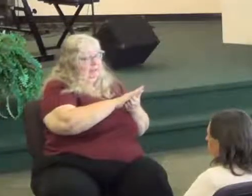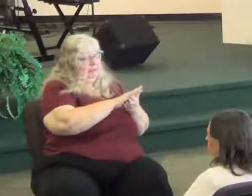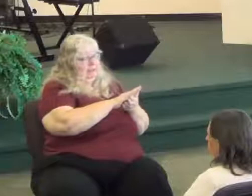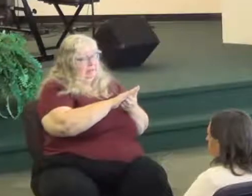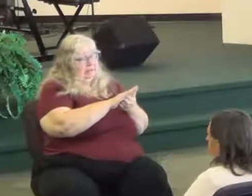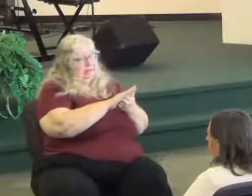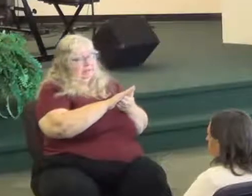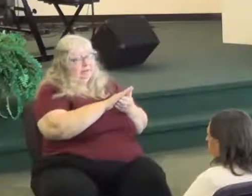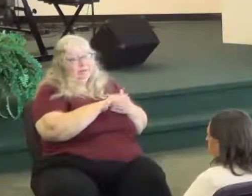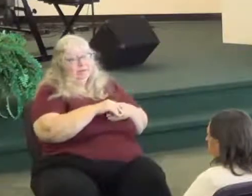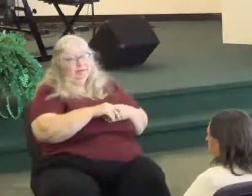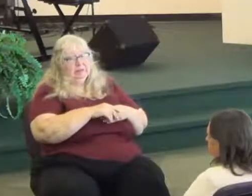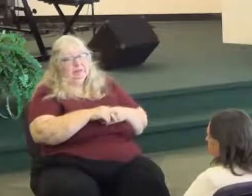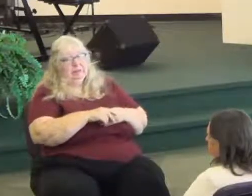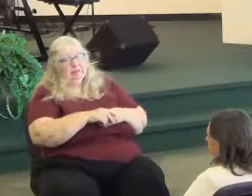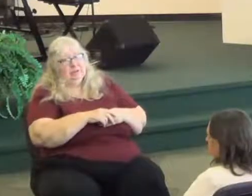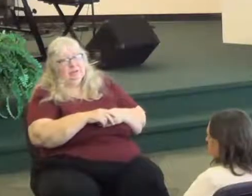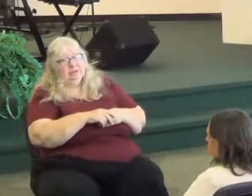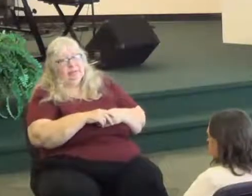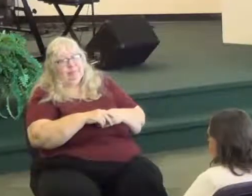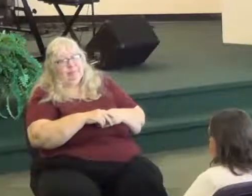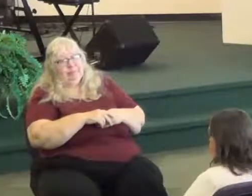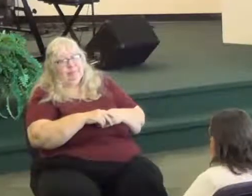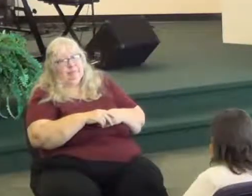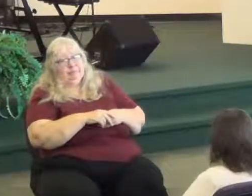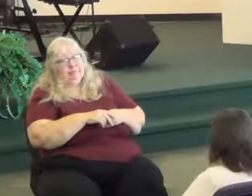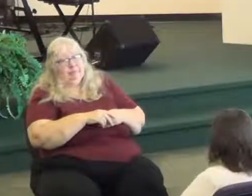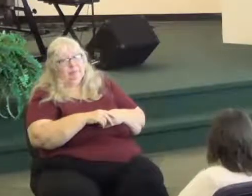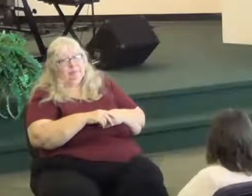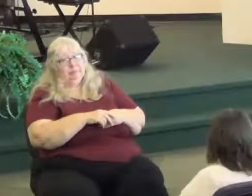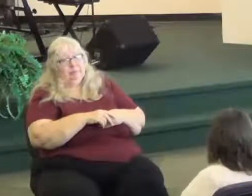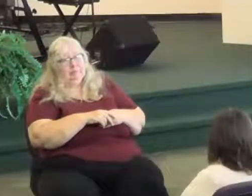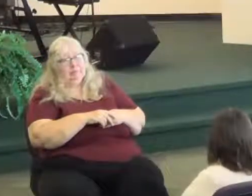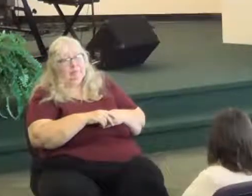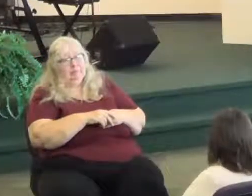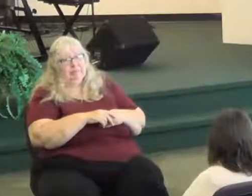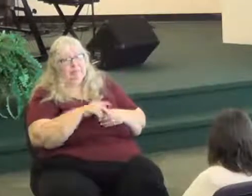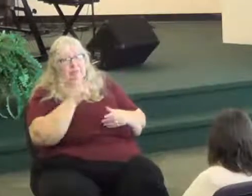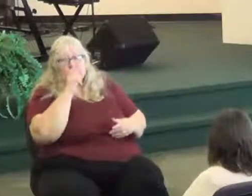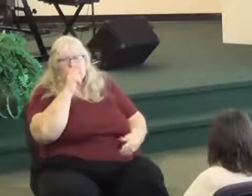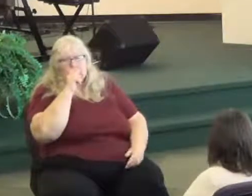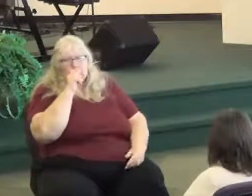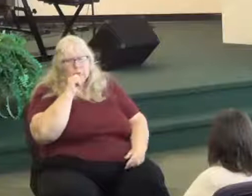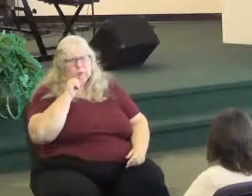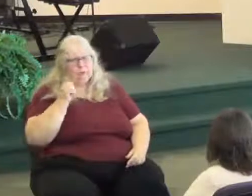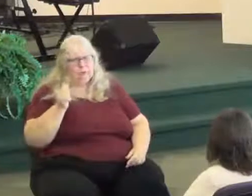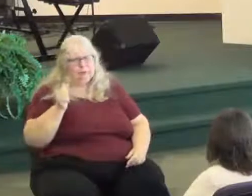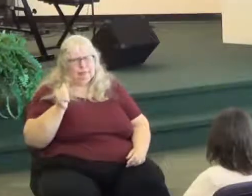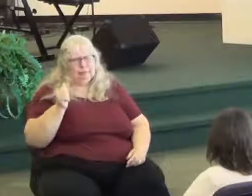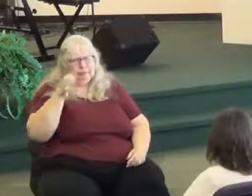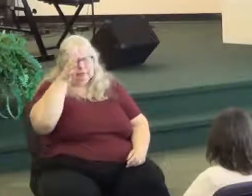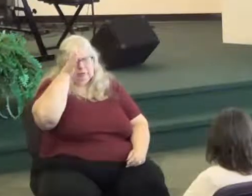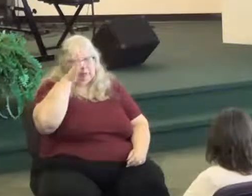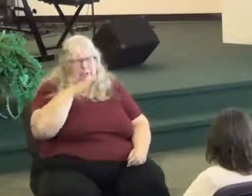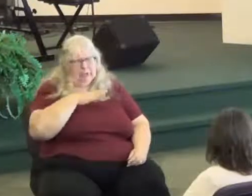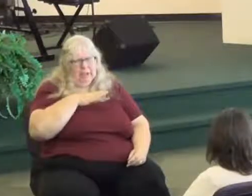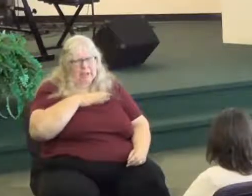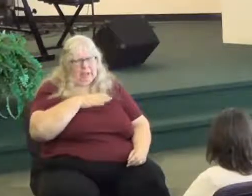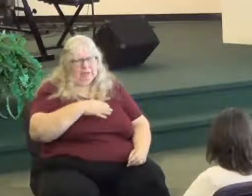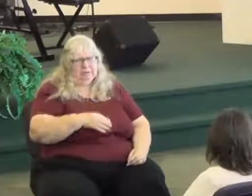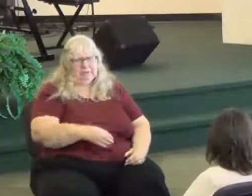them and he makes him clean. And you start seeing the question, who is this man? This is not a man.